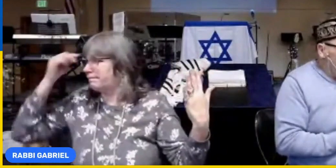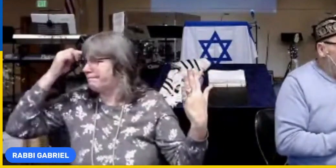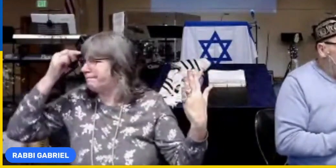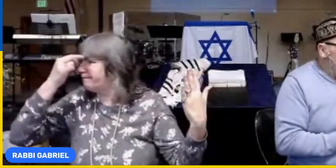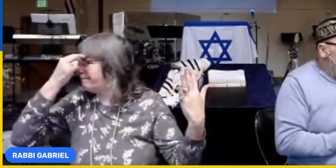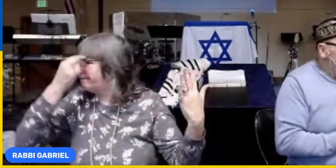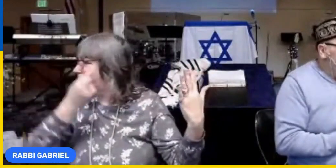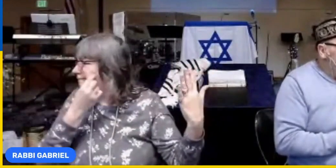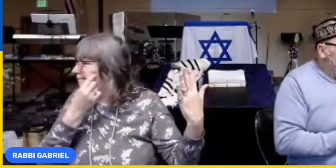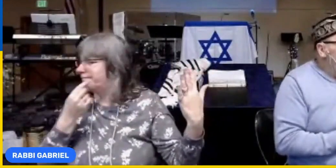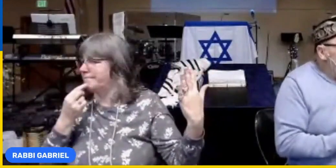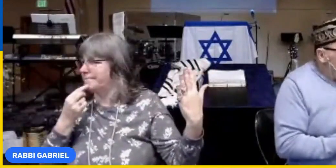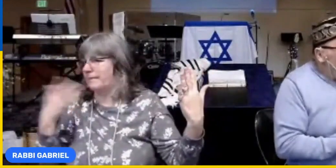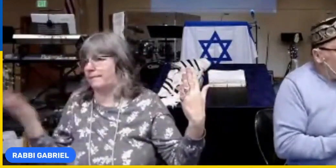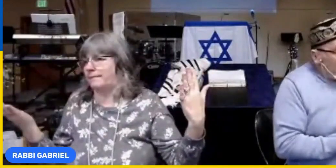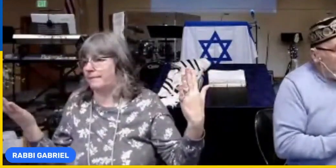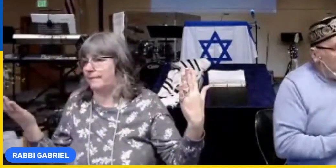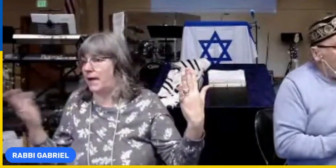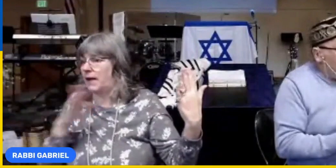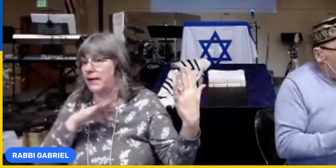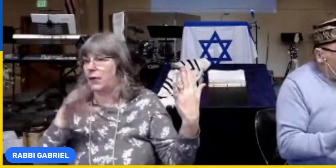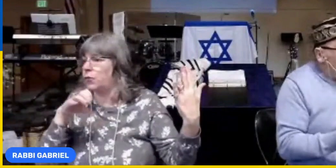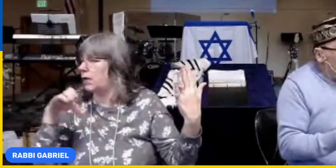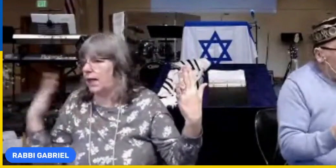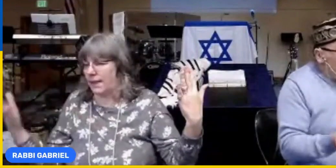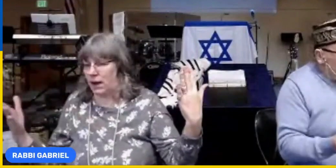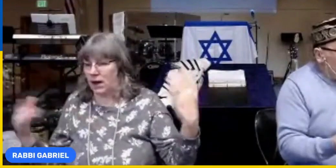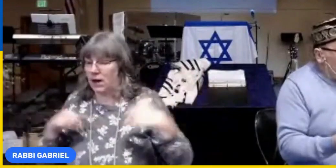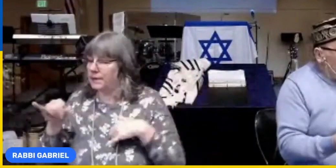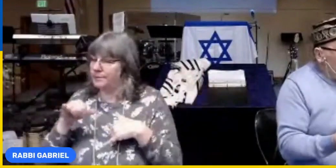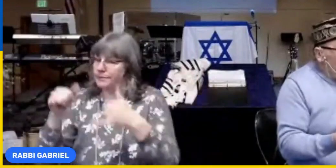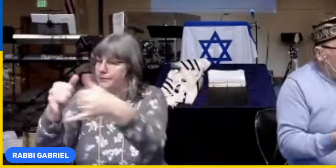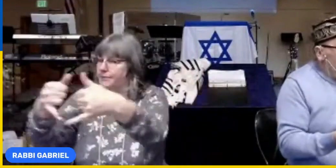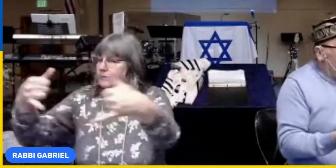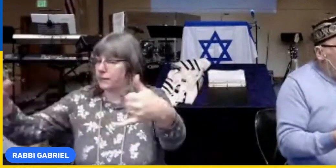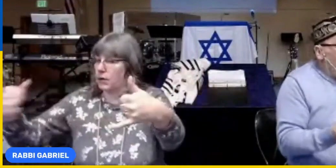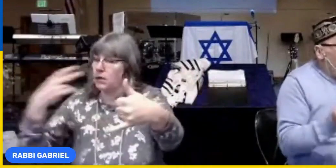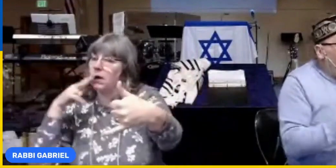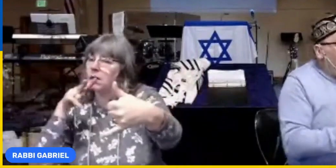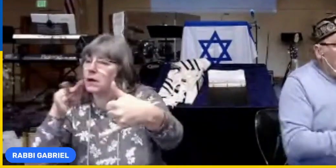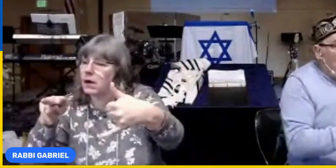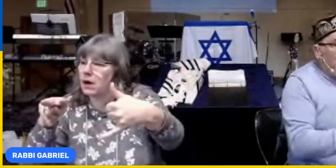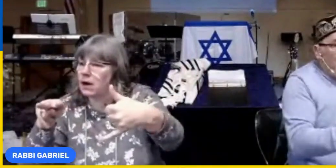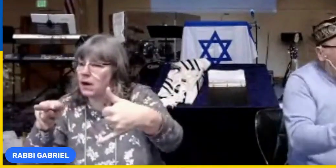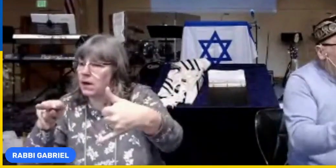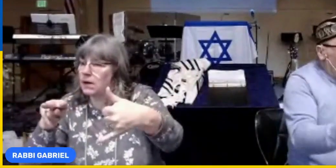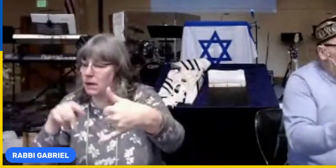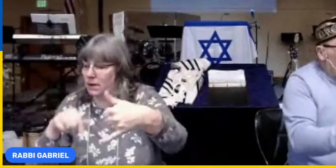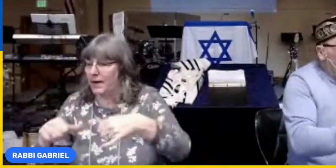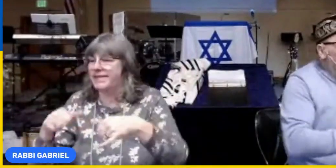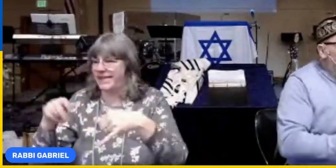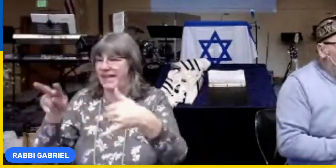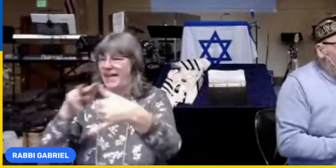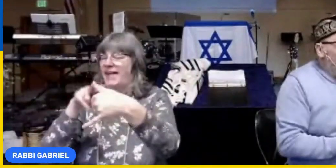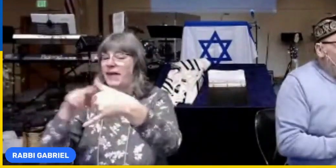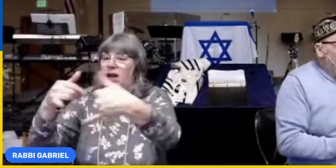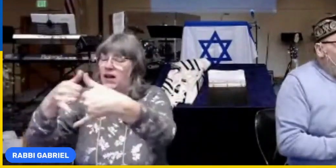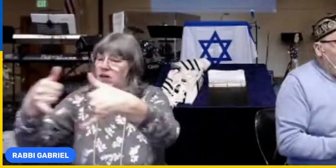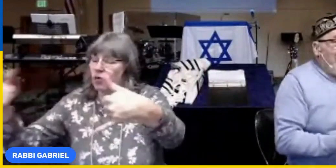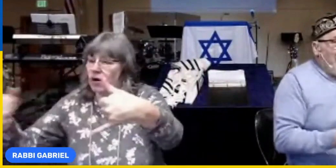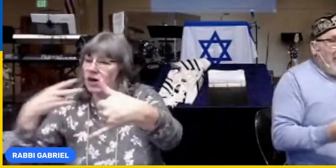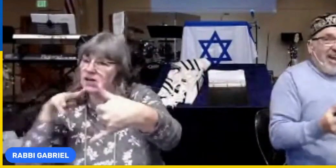dead. That's what it means. The works he's talking about as a first century Jew is faith without practicing the Torah is